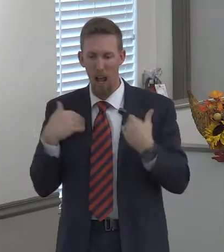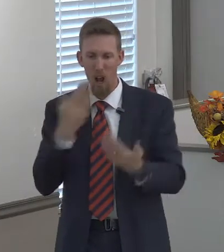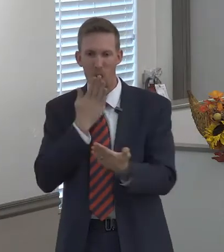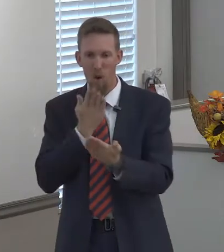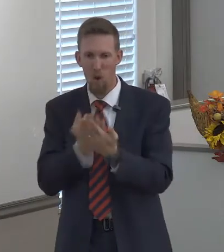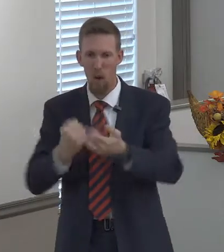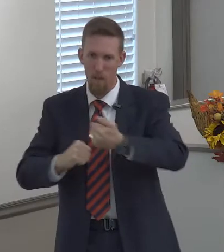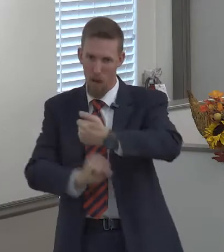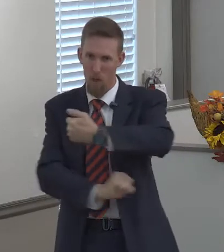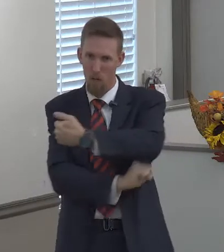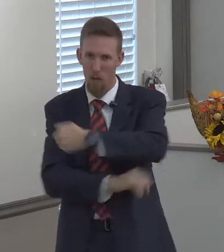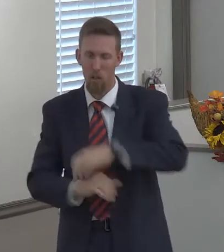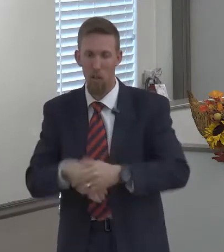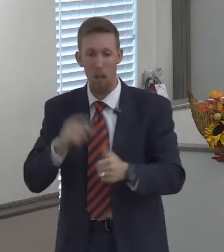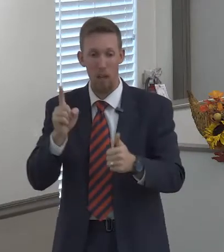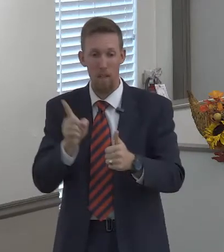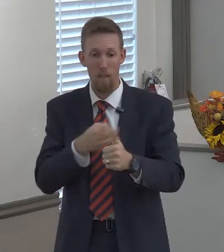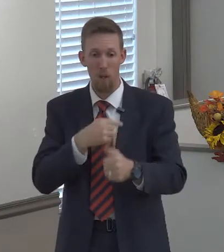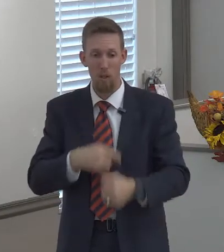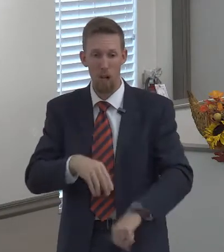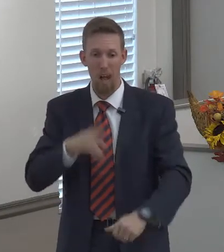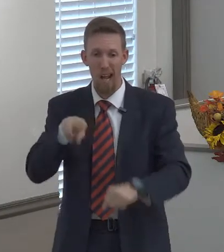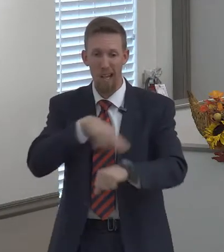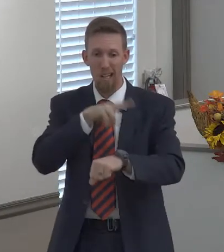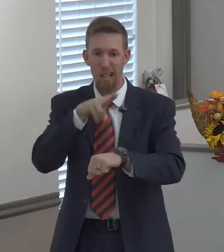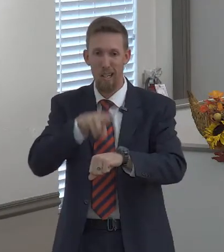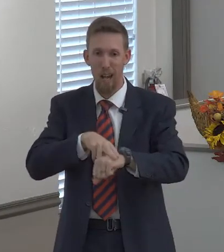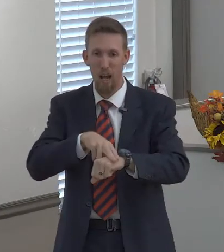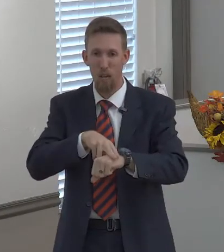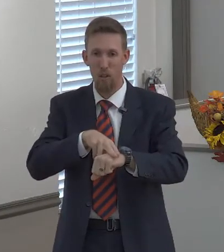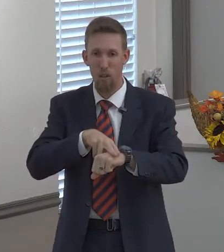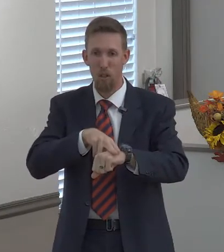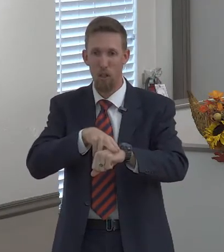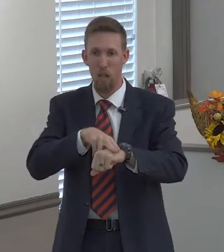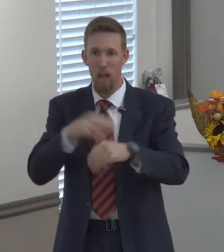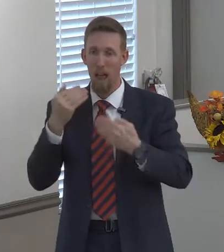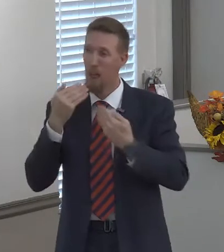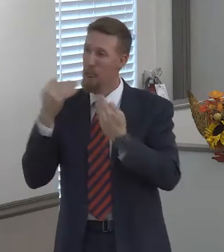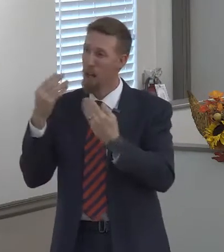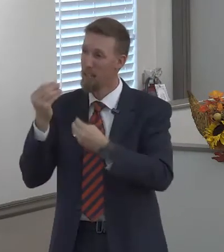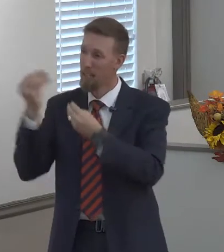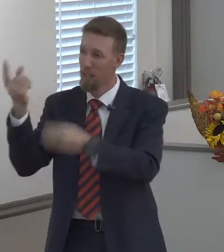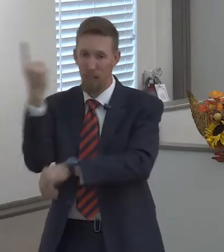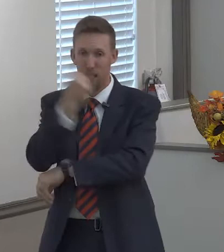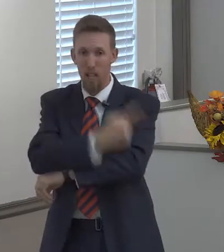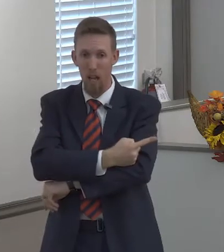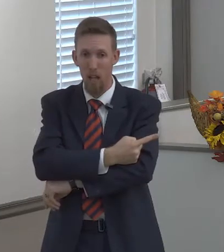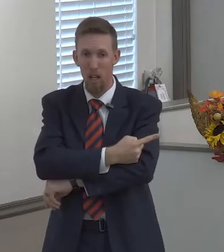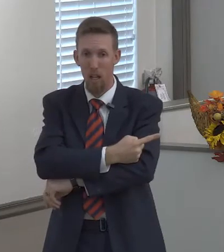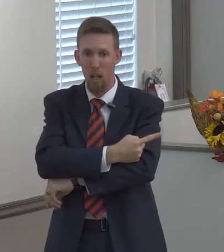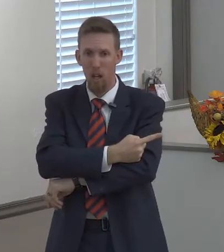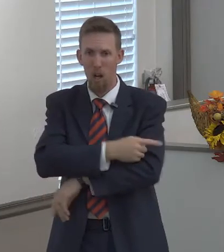by feasting. That's the best way to end a fast, is with a feast. Amen. And all these